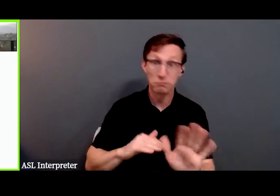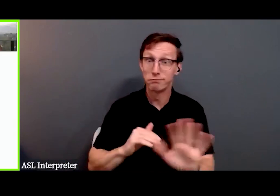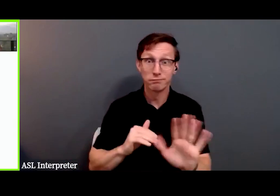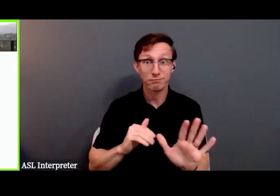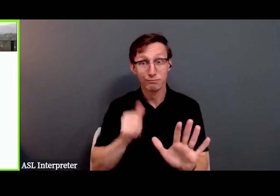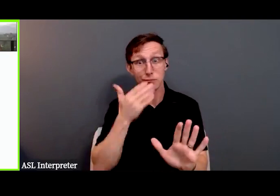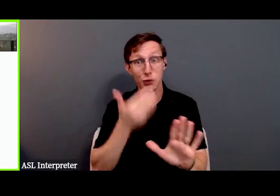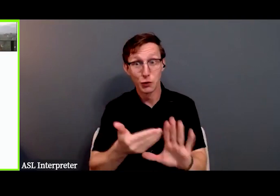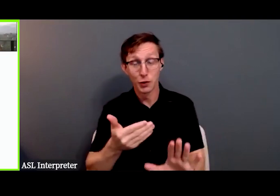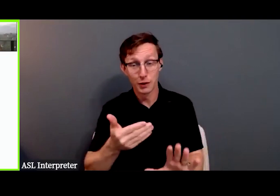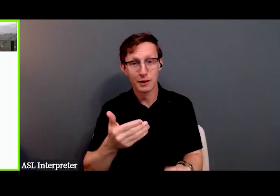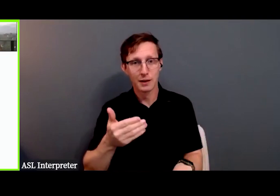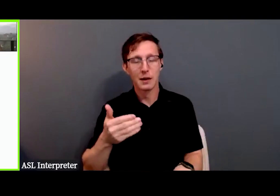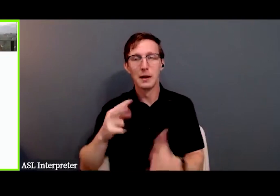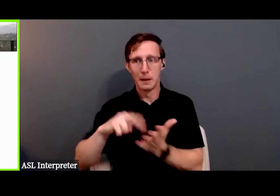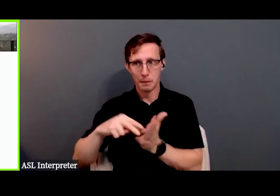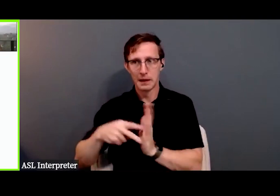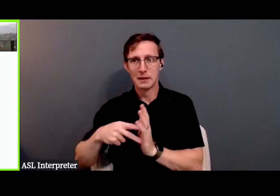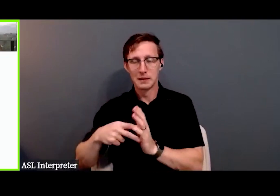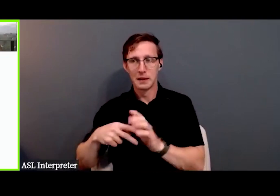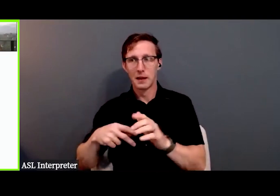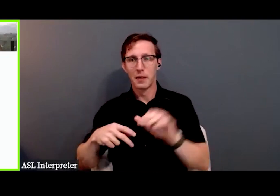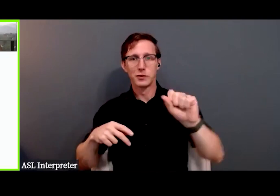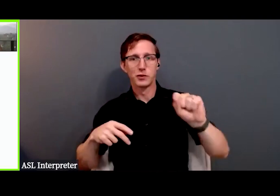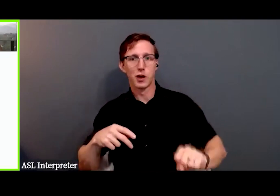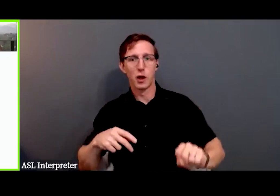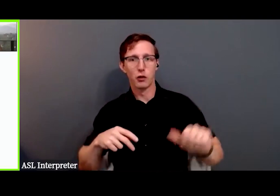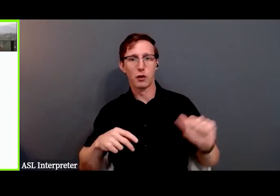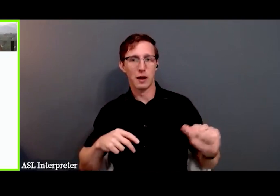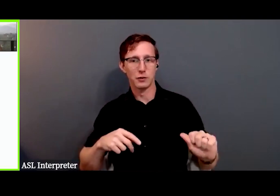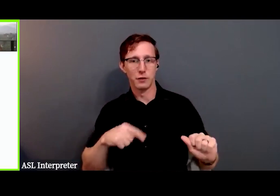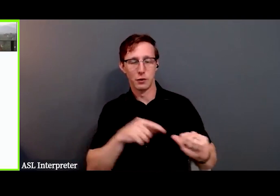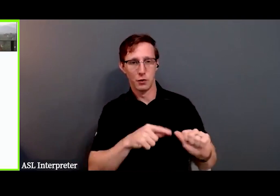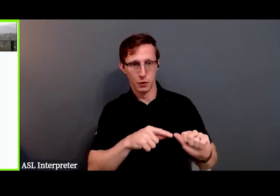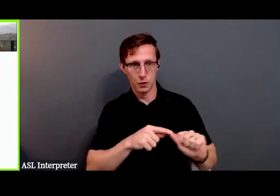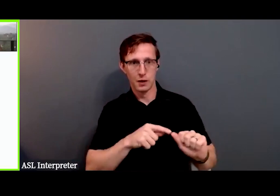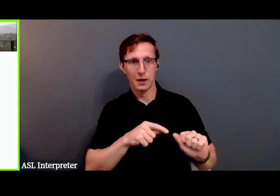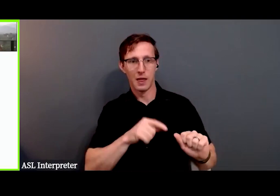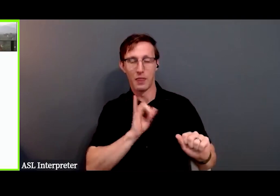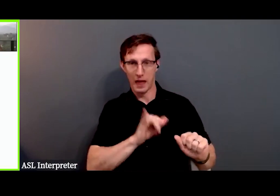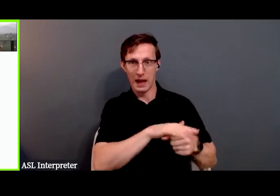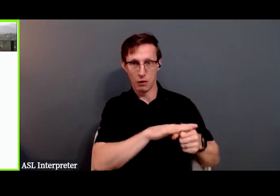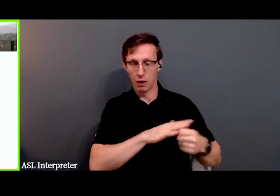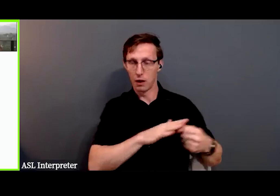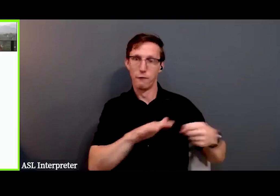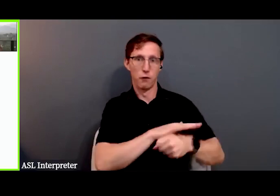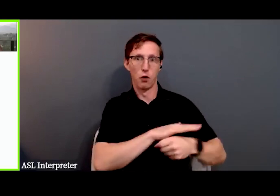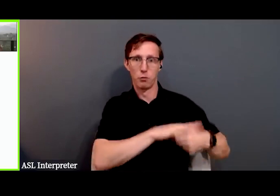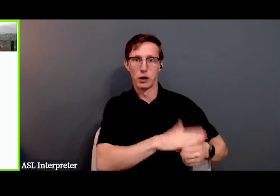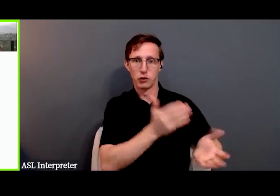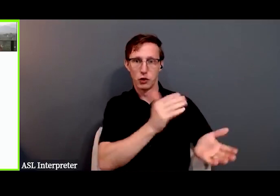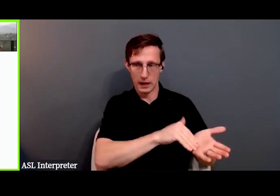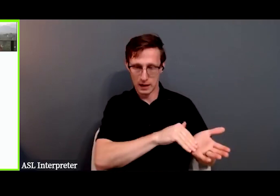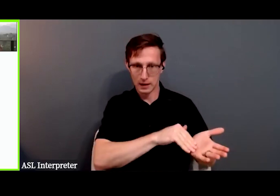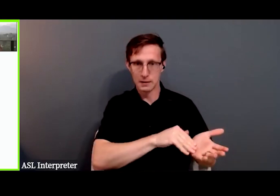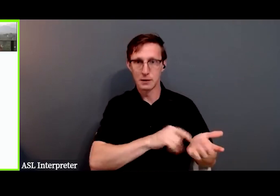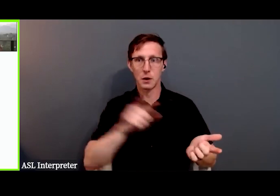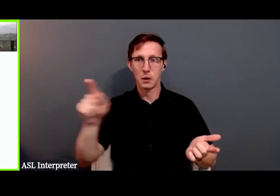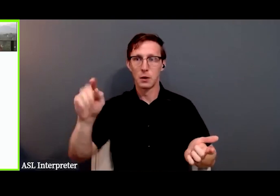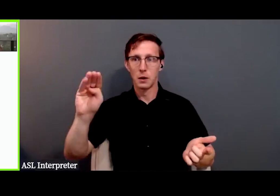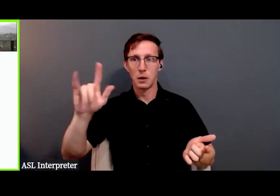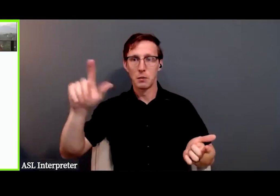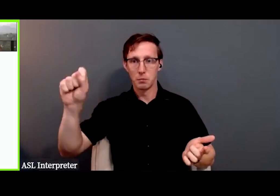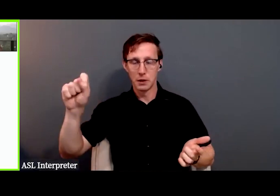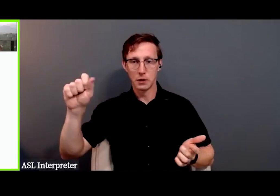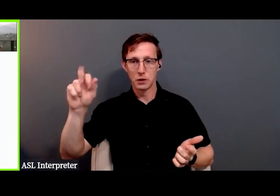fully pressurize the southern Asheville, southern Buncombe distribution area. So the area that Mills River services is now